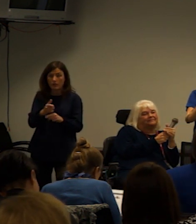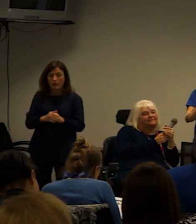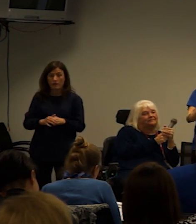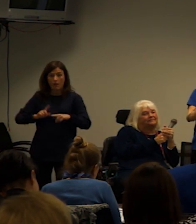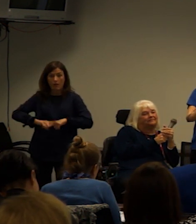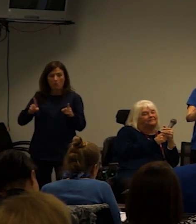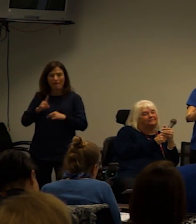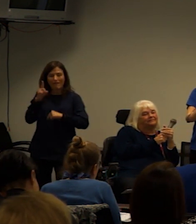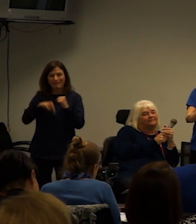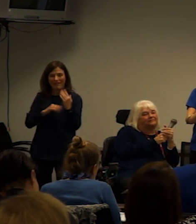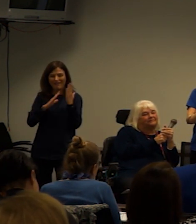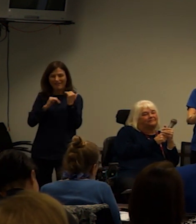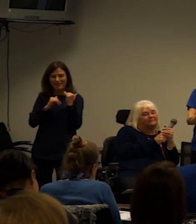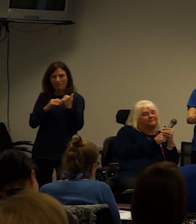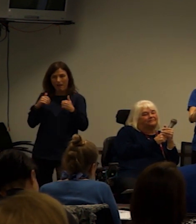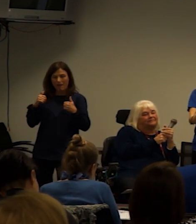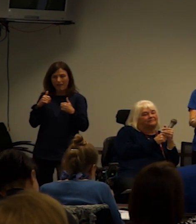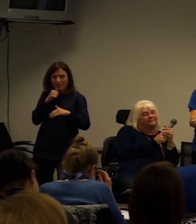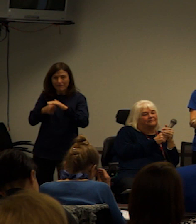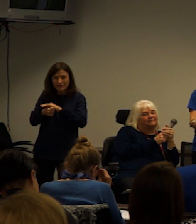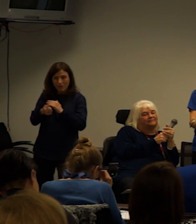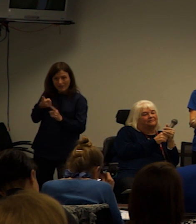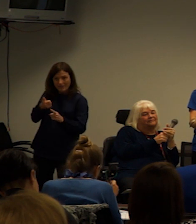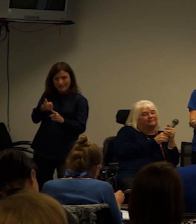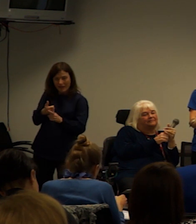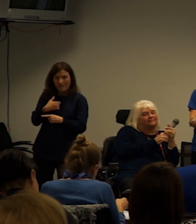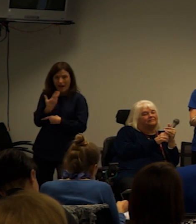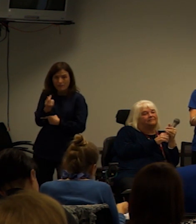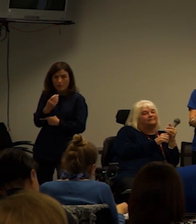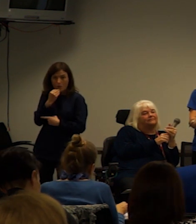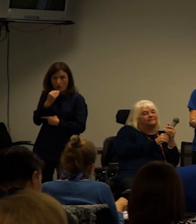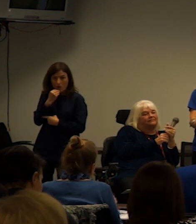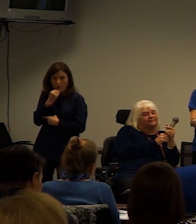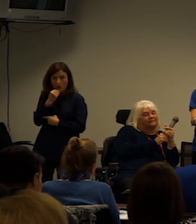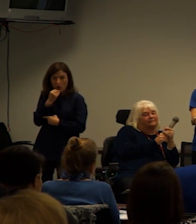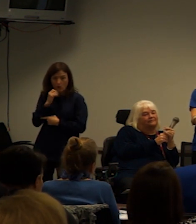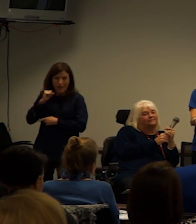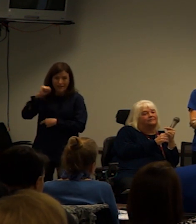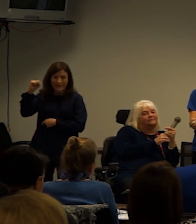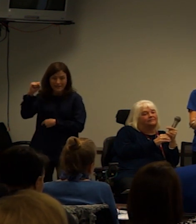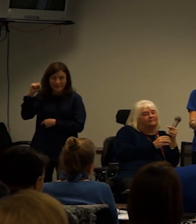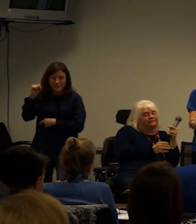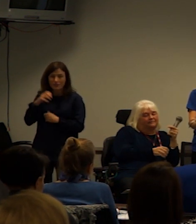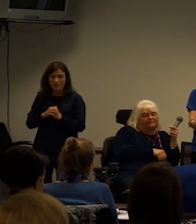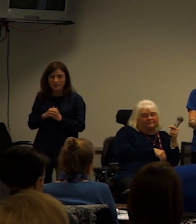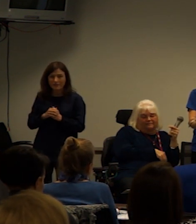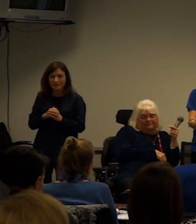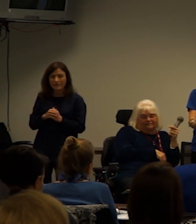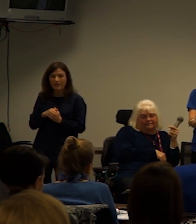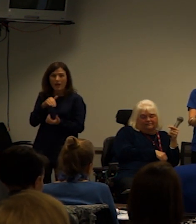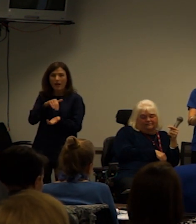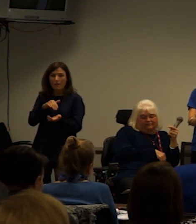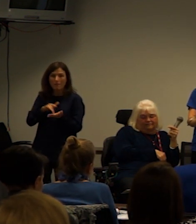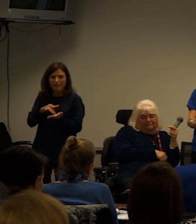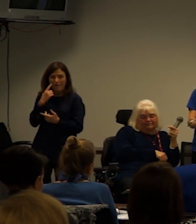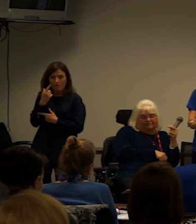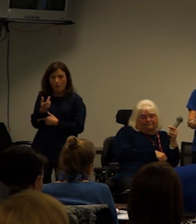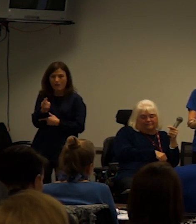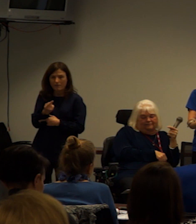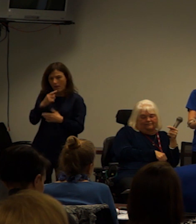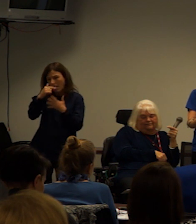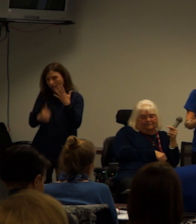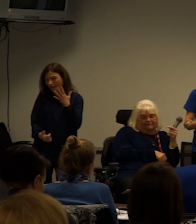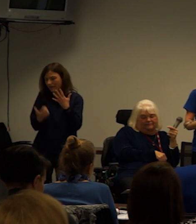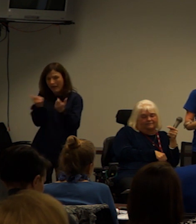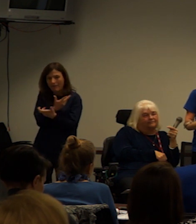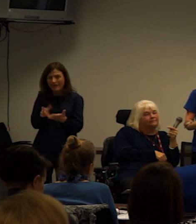you can't expect the shelter to have dog food, a leash, medication for the dog, et cetera, et